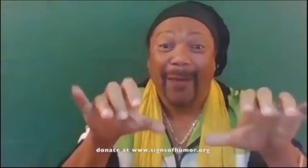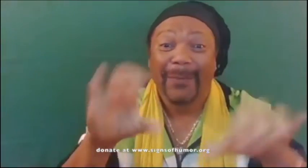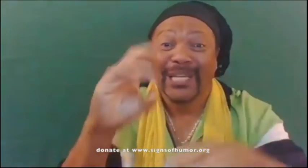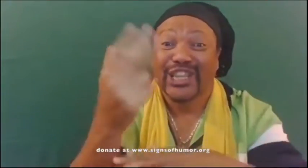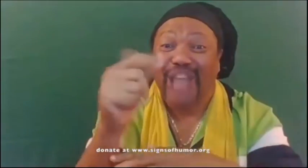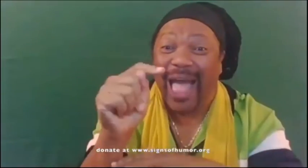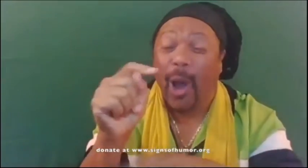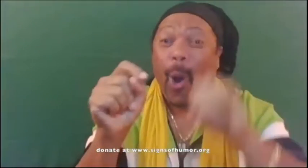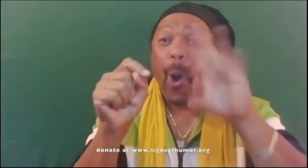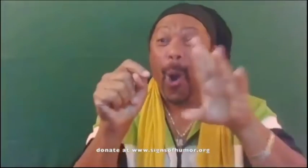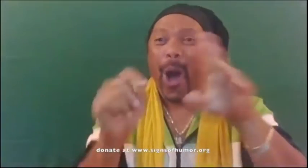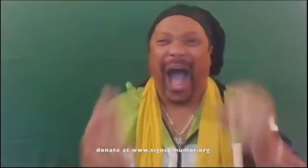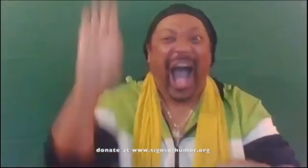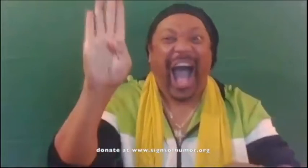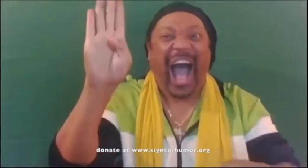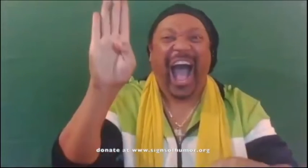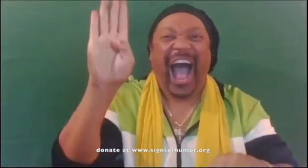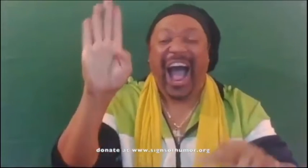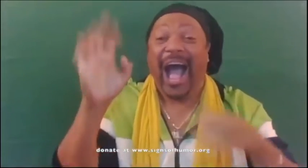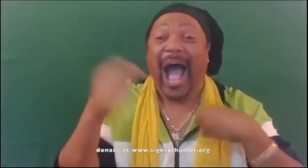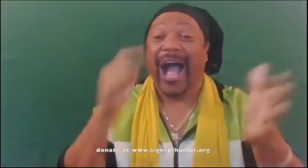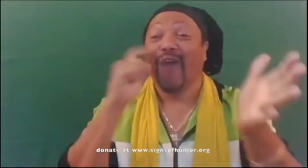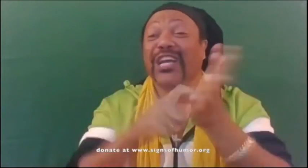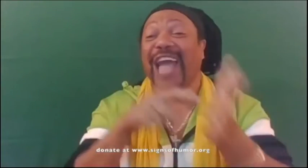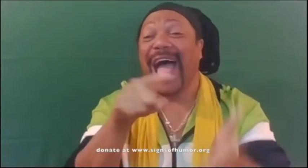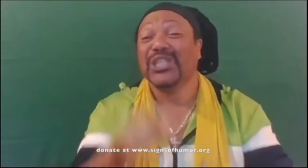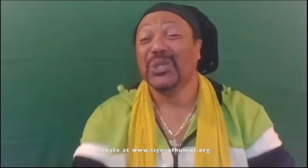And then Zoom, can you type in the chat or raise your hand?